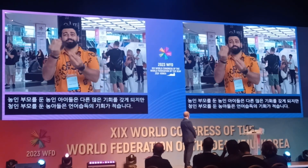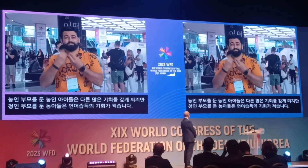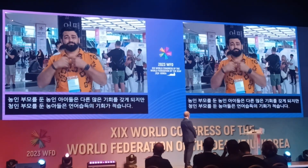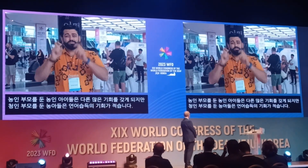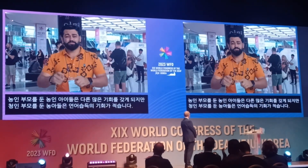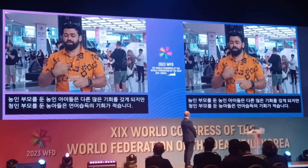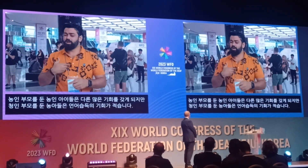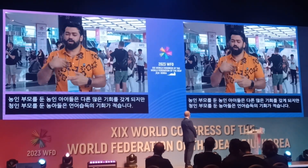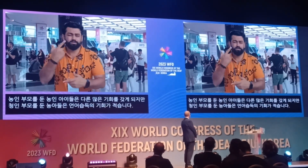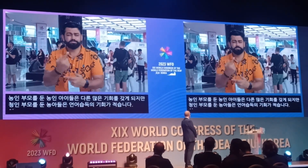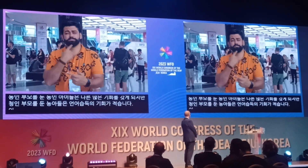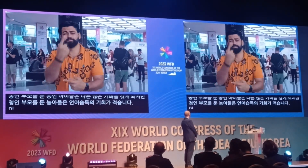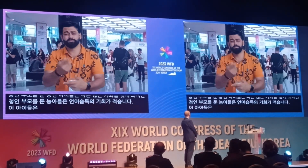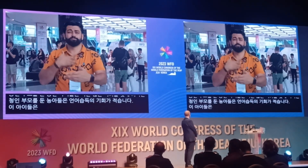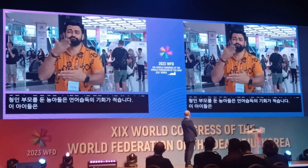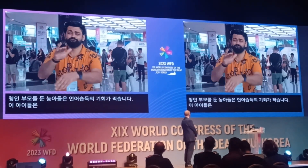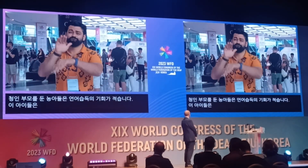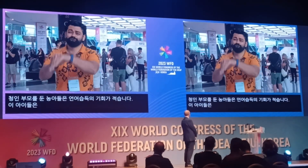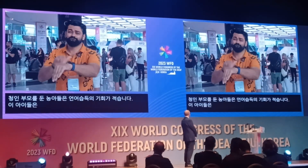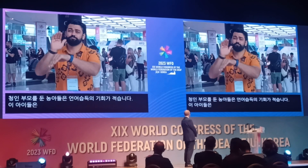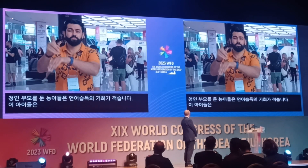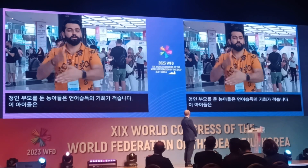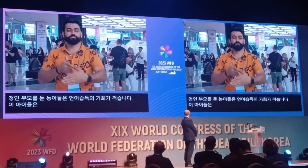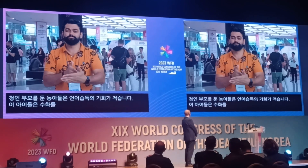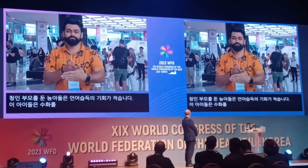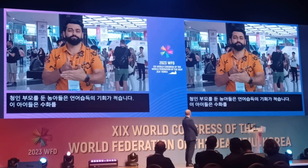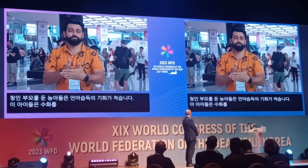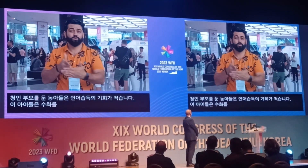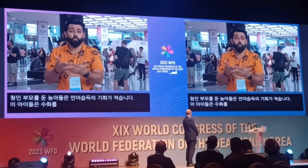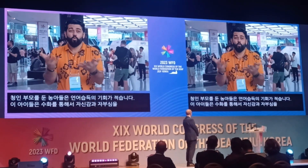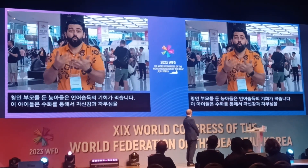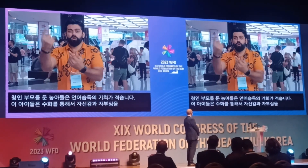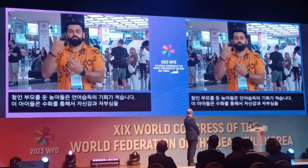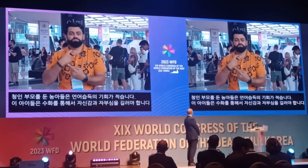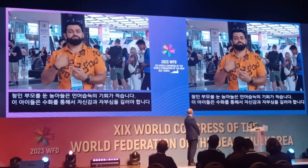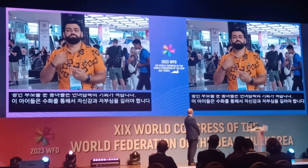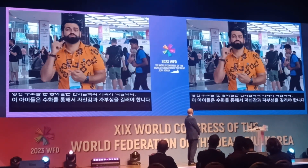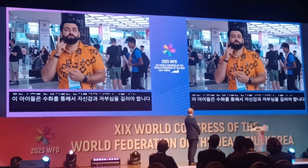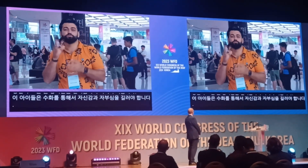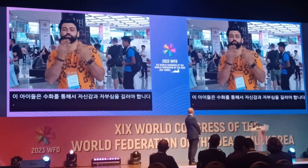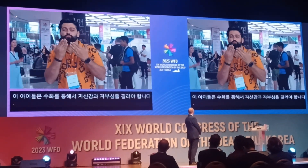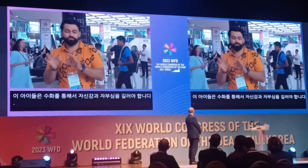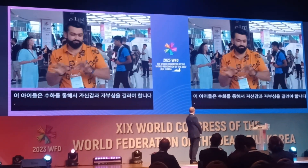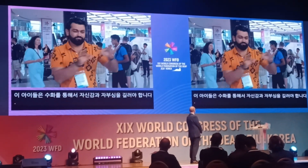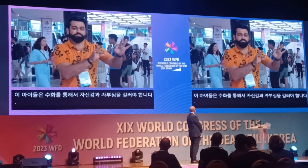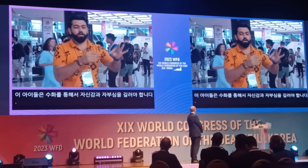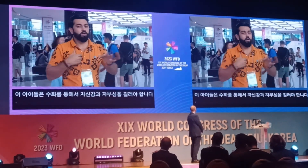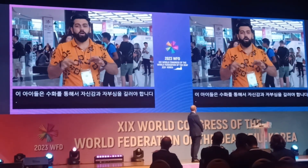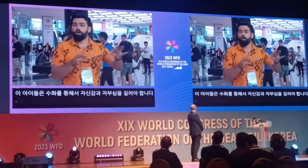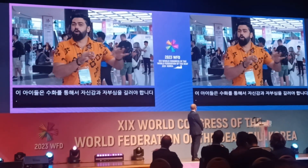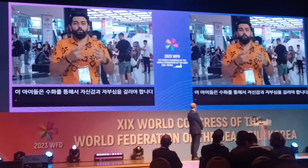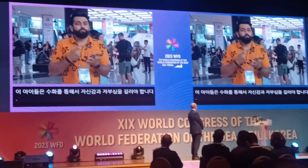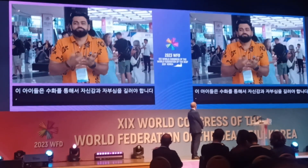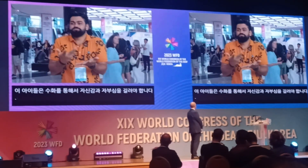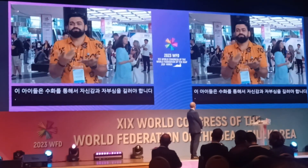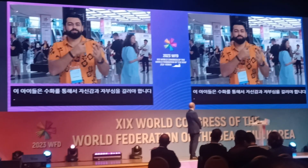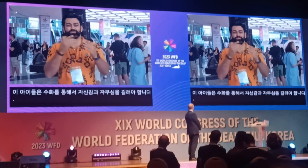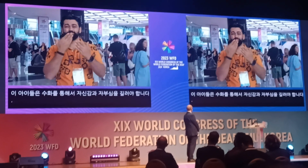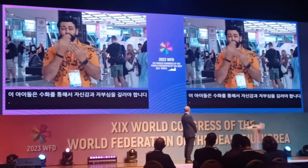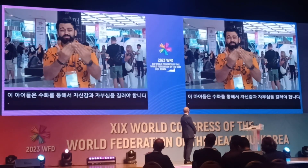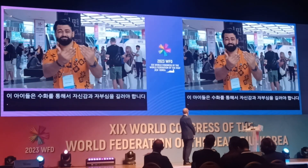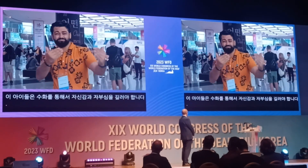So as deaf people continue to do that, we must continue to work, but we have to fight the obstacles that are put before us.